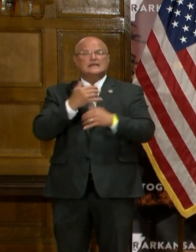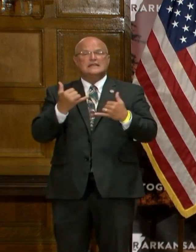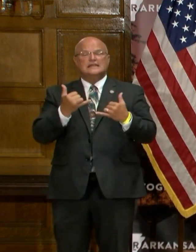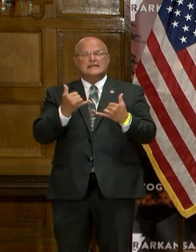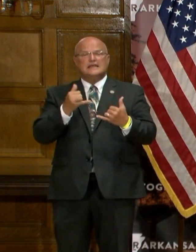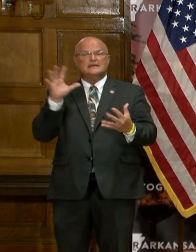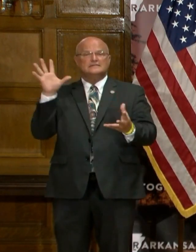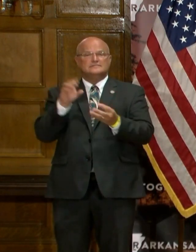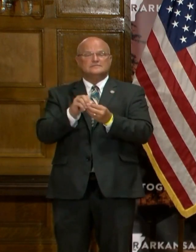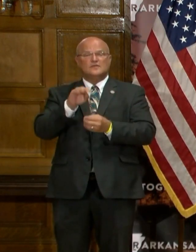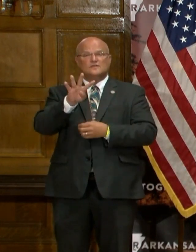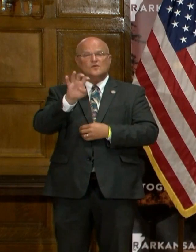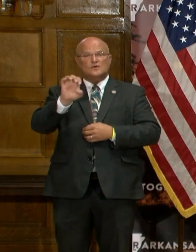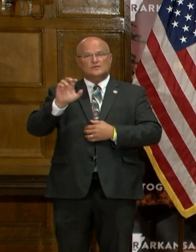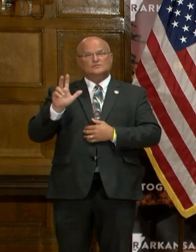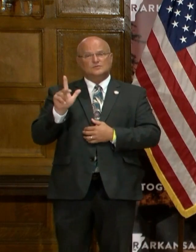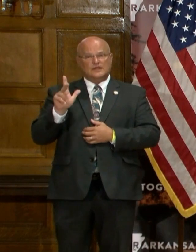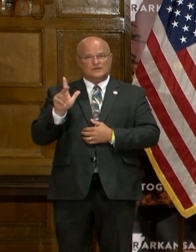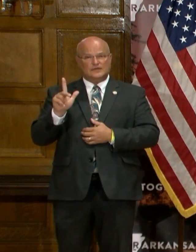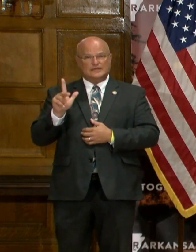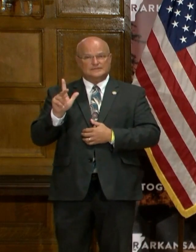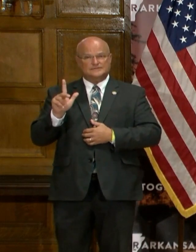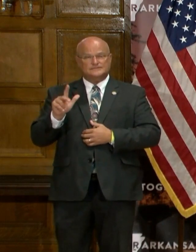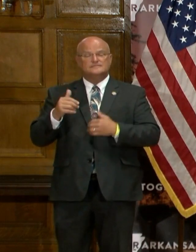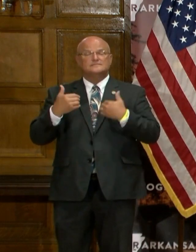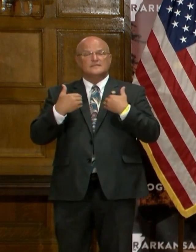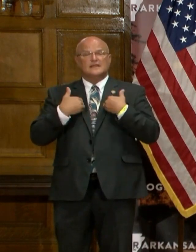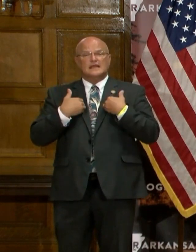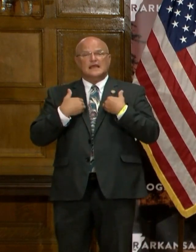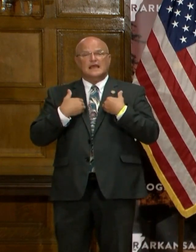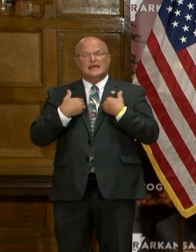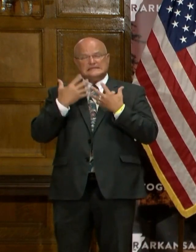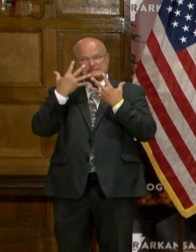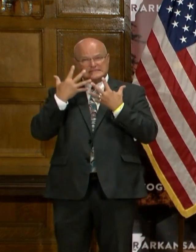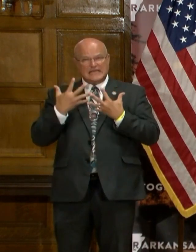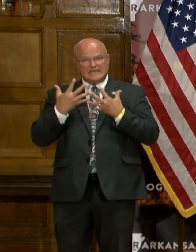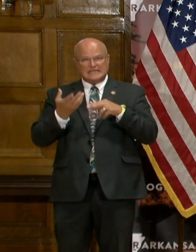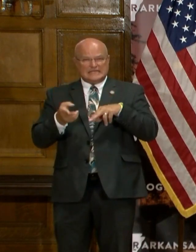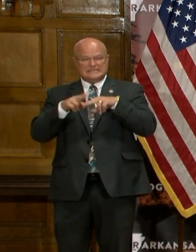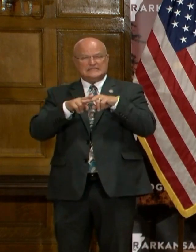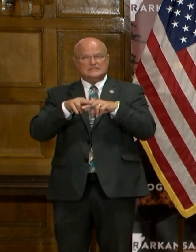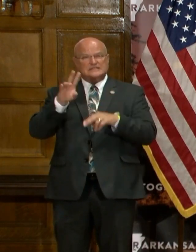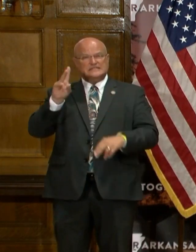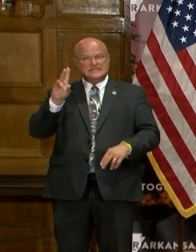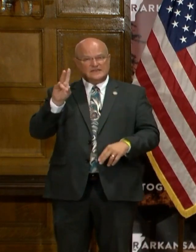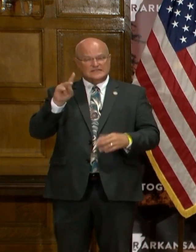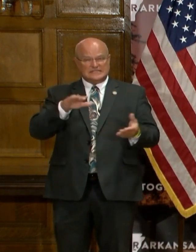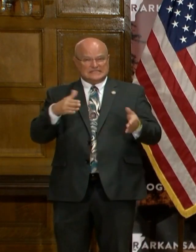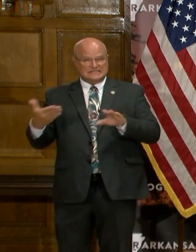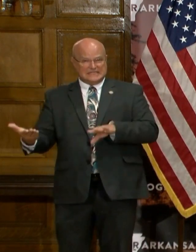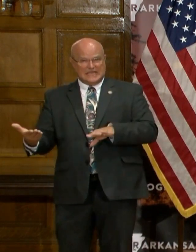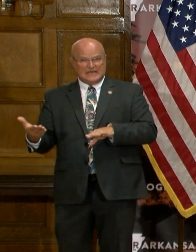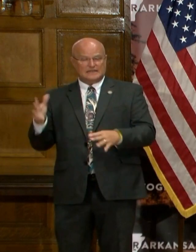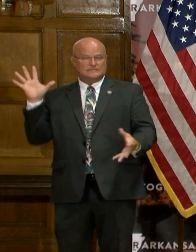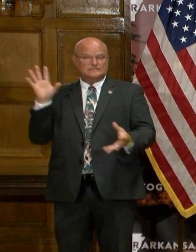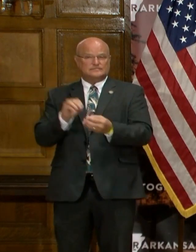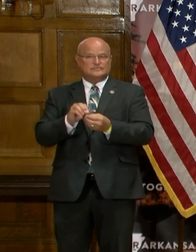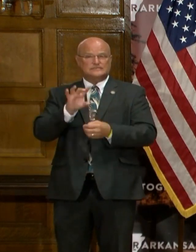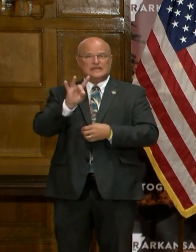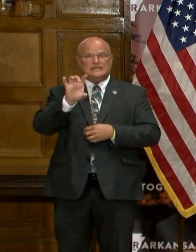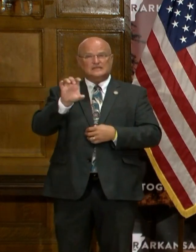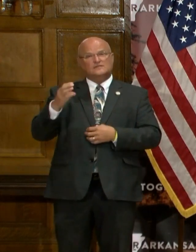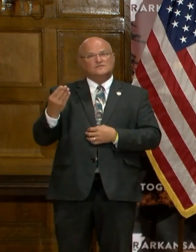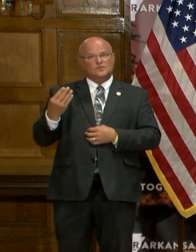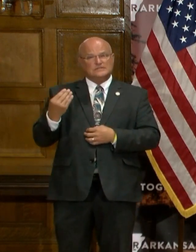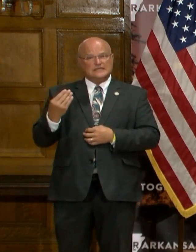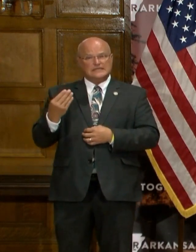to 423. We've had, very sadly, an additional 17 deaths. That brings us to